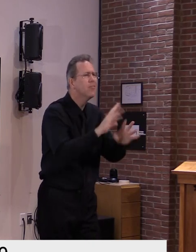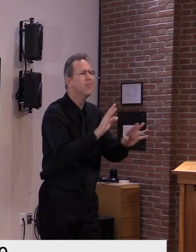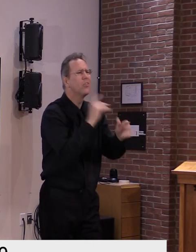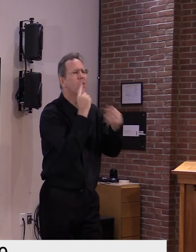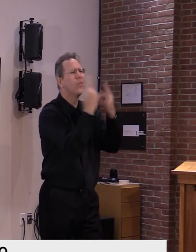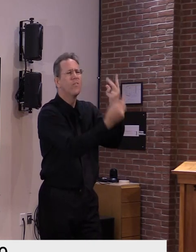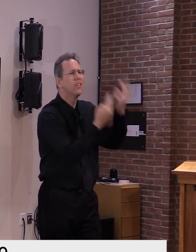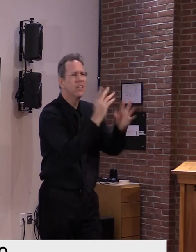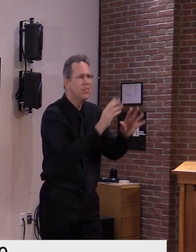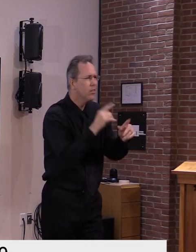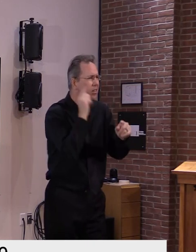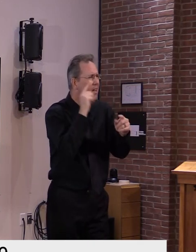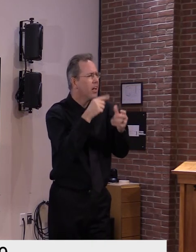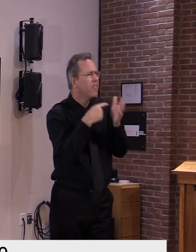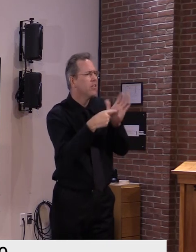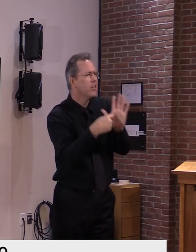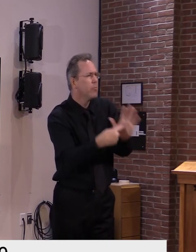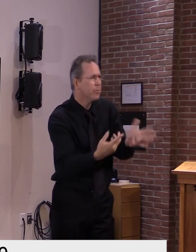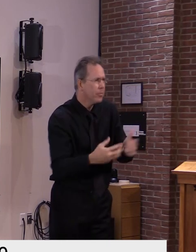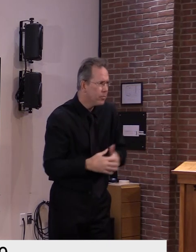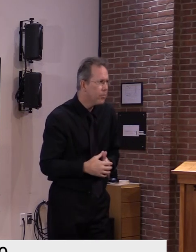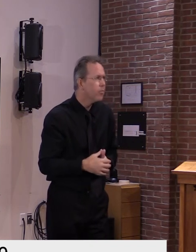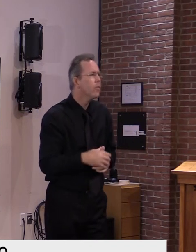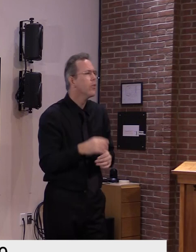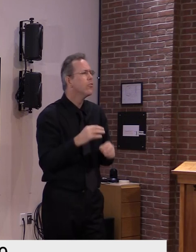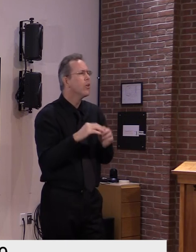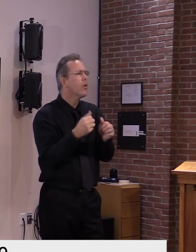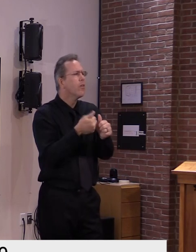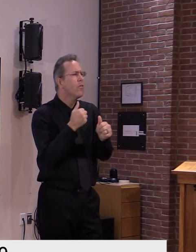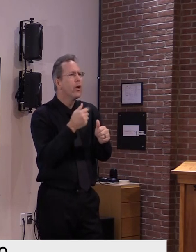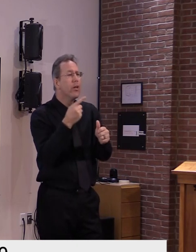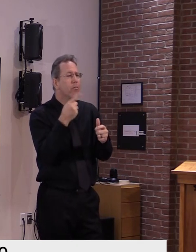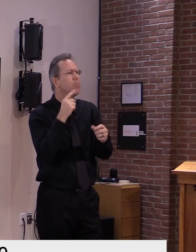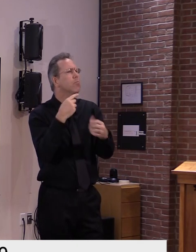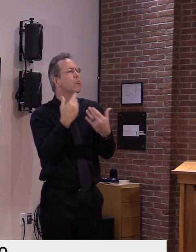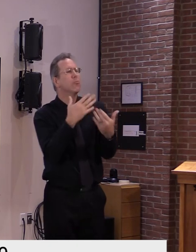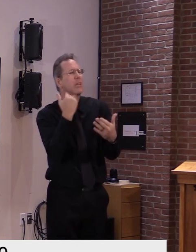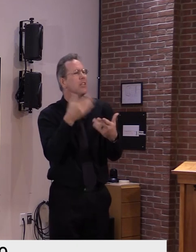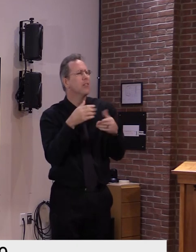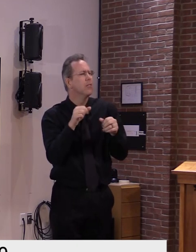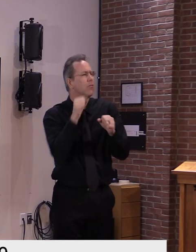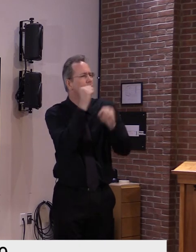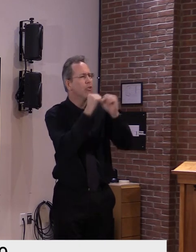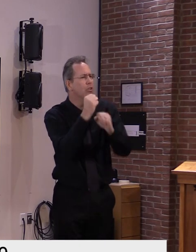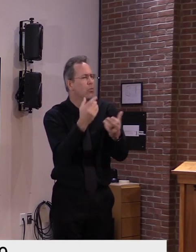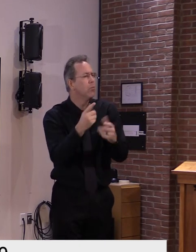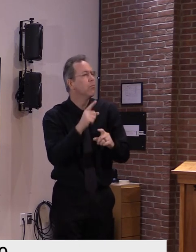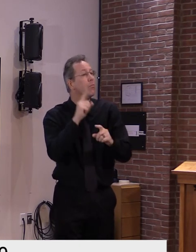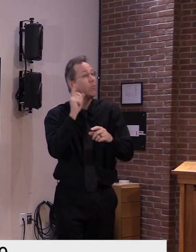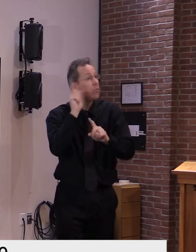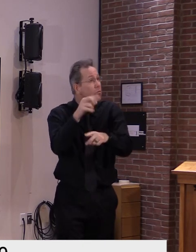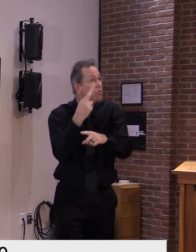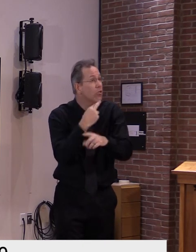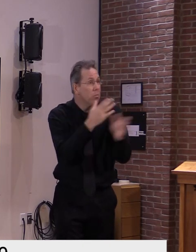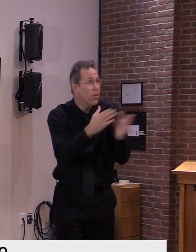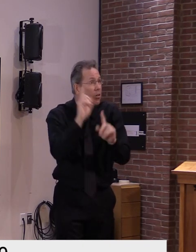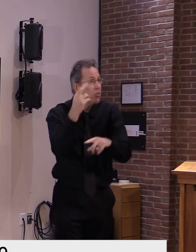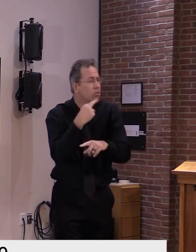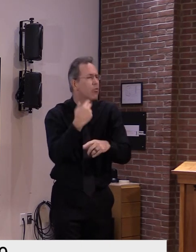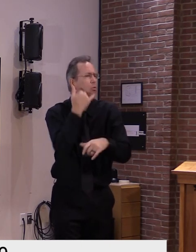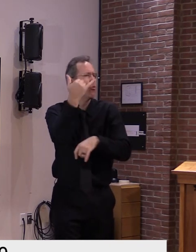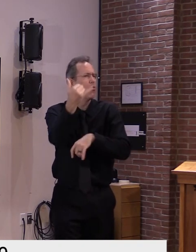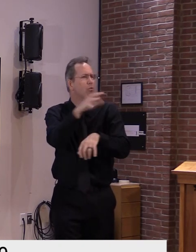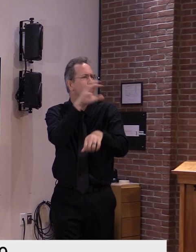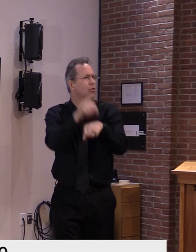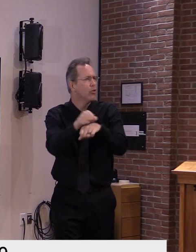on. So I acknowledge it's difficult, but in these times, under these circumstances, it needs